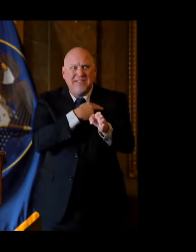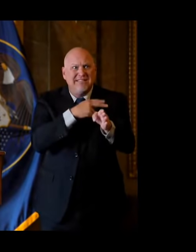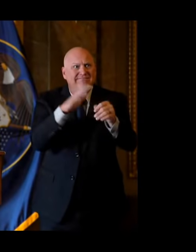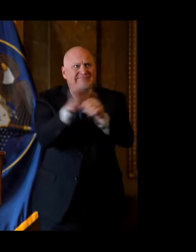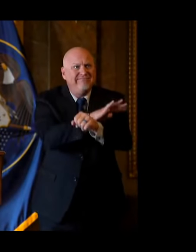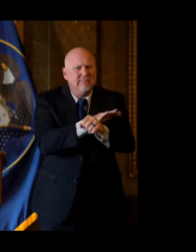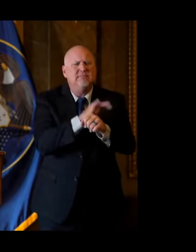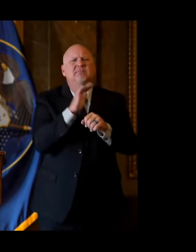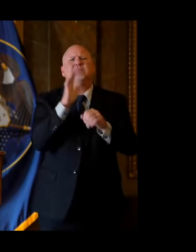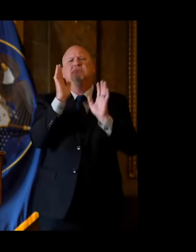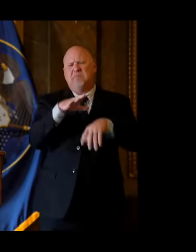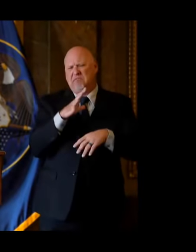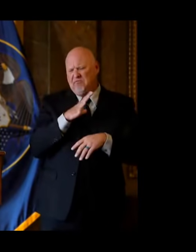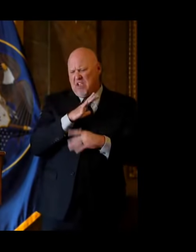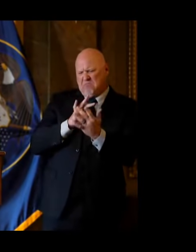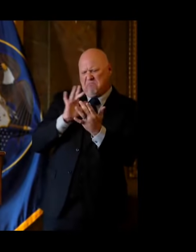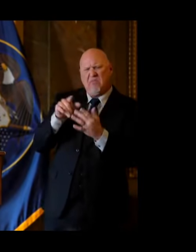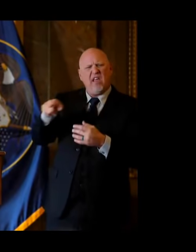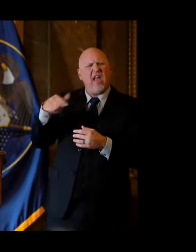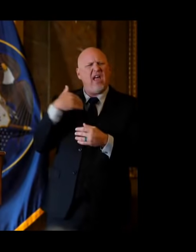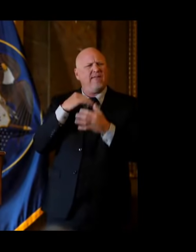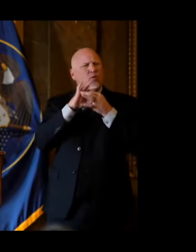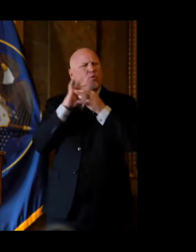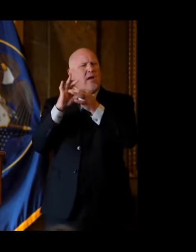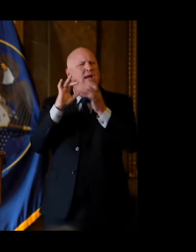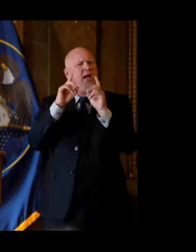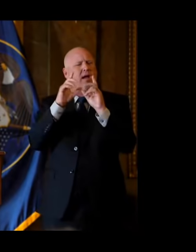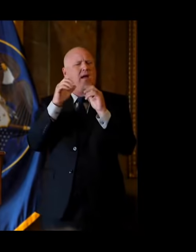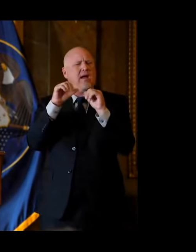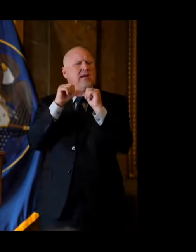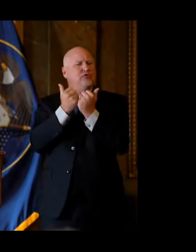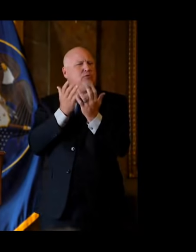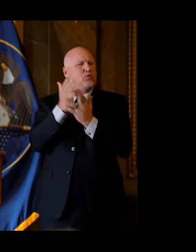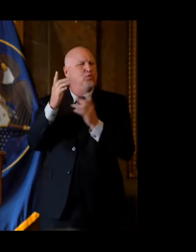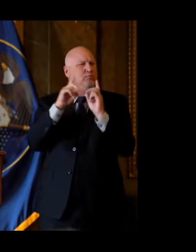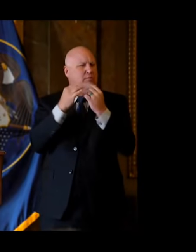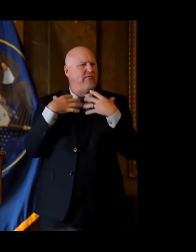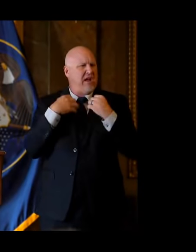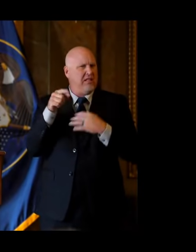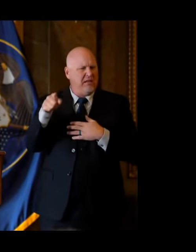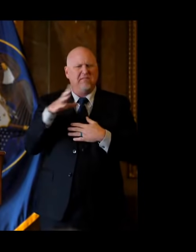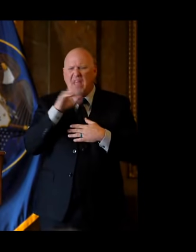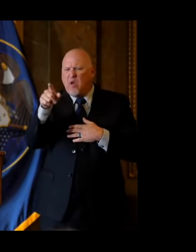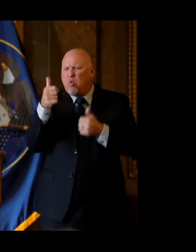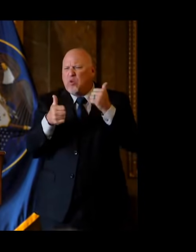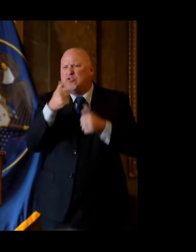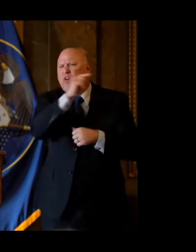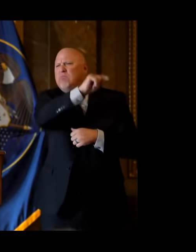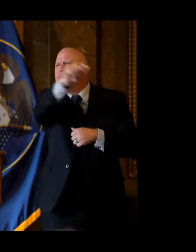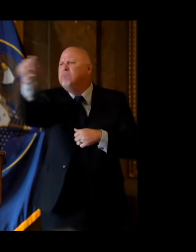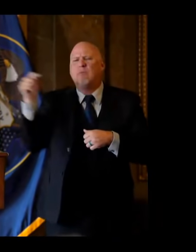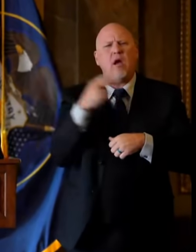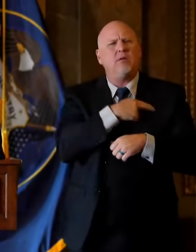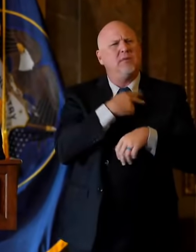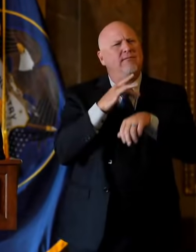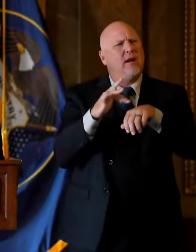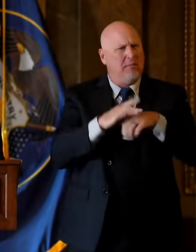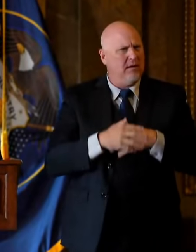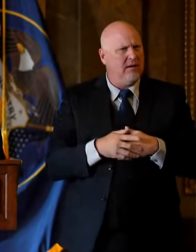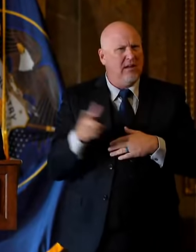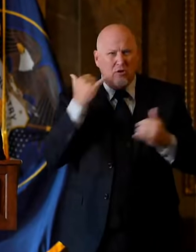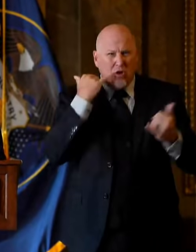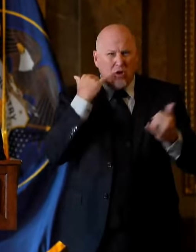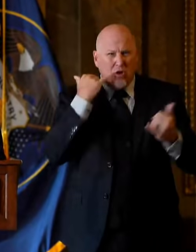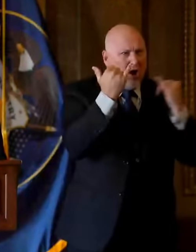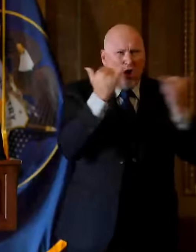of pioneered here in Utah. We have an incredible team. Other states have copied what we're doing. This team works in collaboration to find beds across